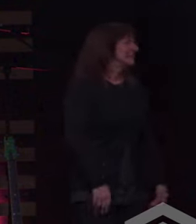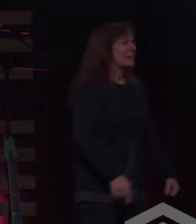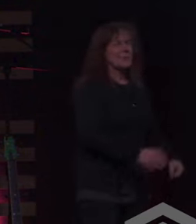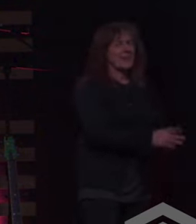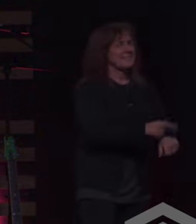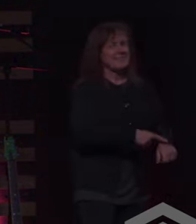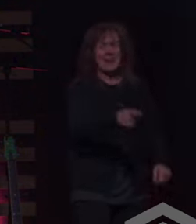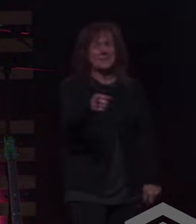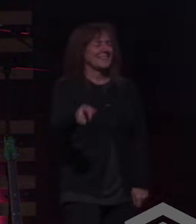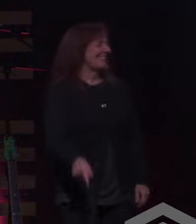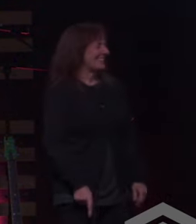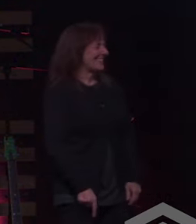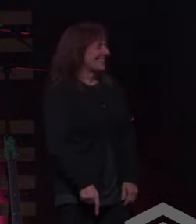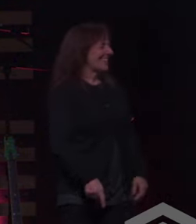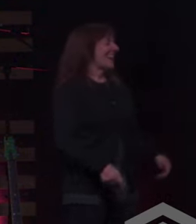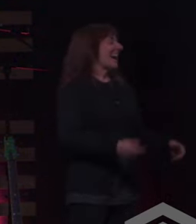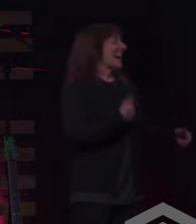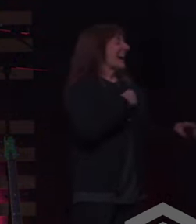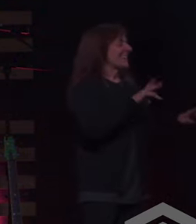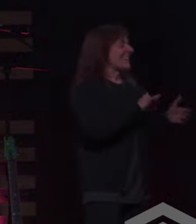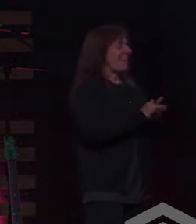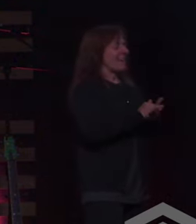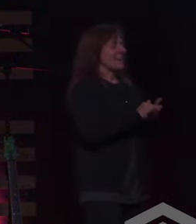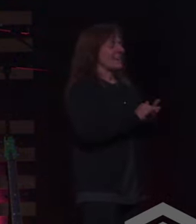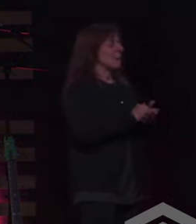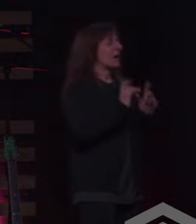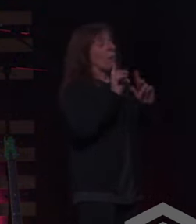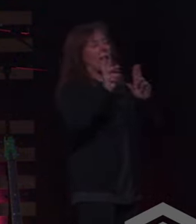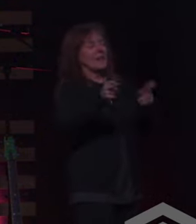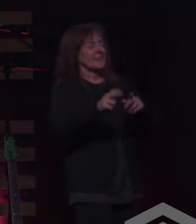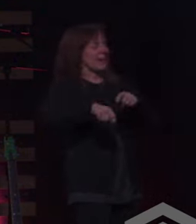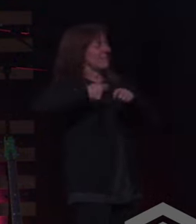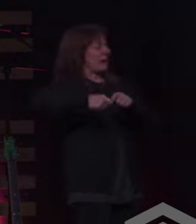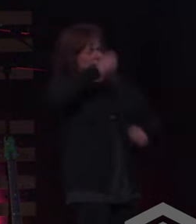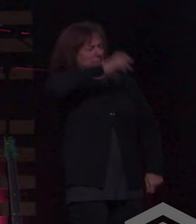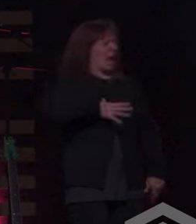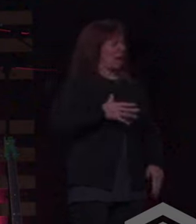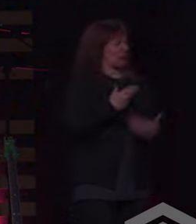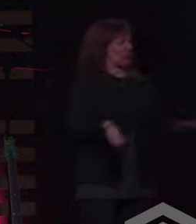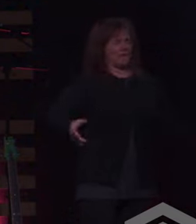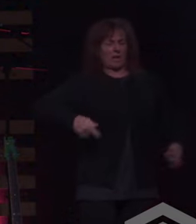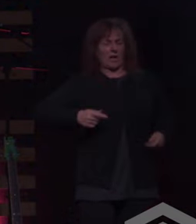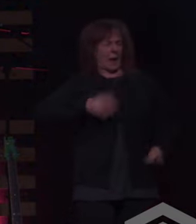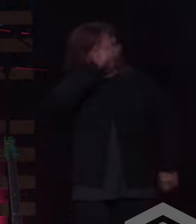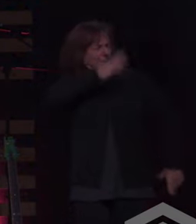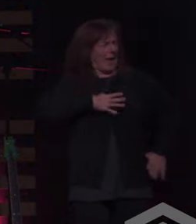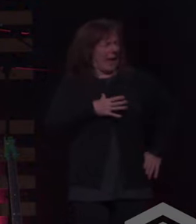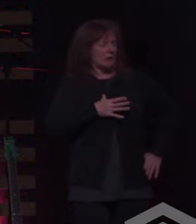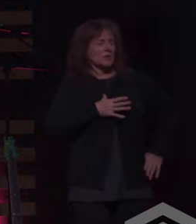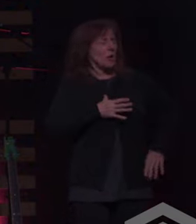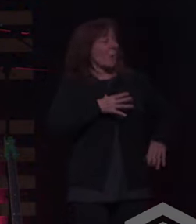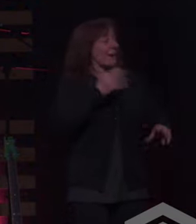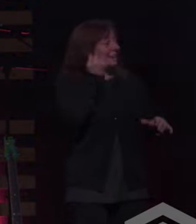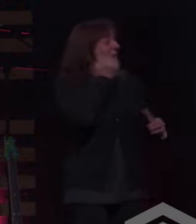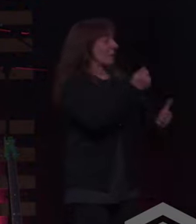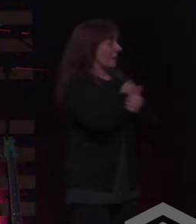We've come to this idea that somehow if I hunt and fish and I do man stuff, that I'm somehow a man. You're a man if you love your wife